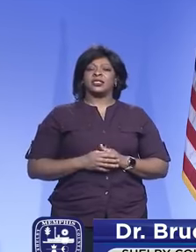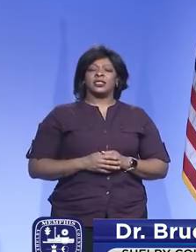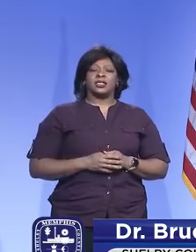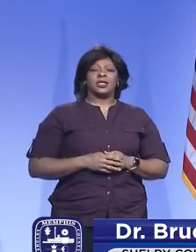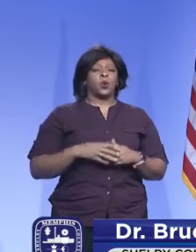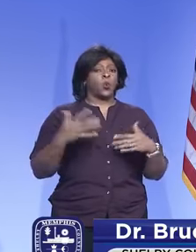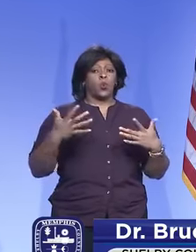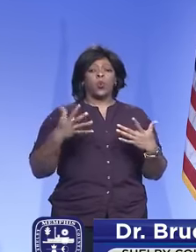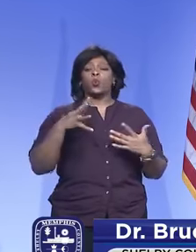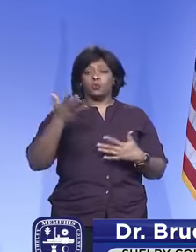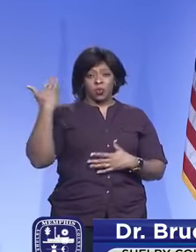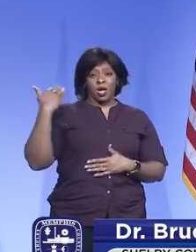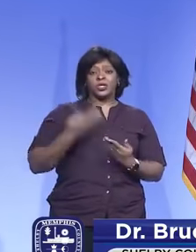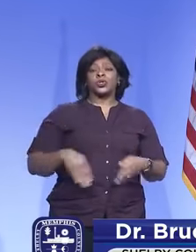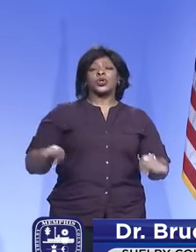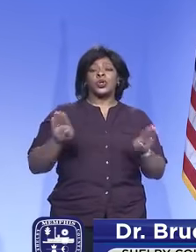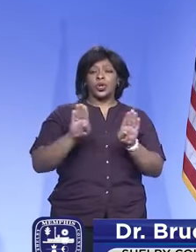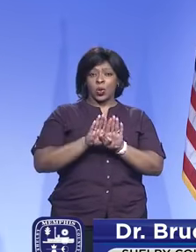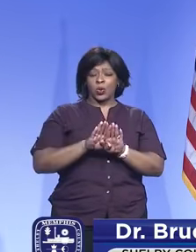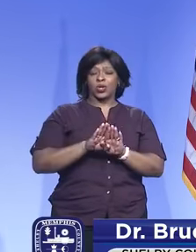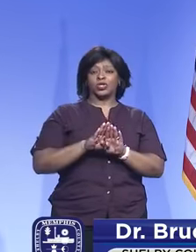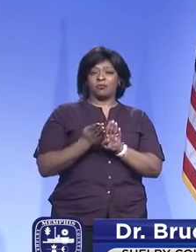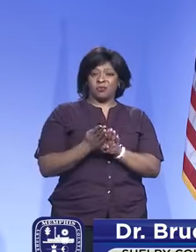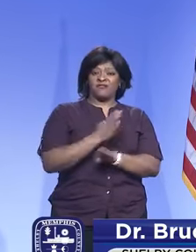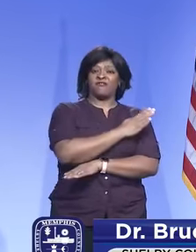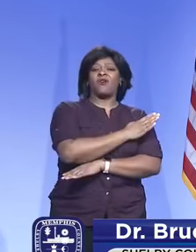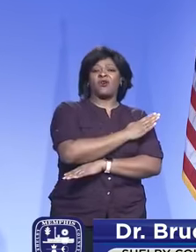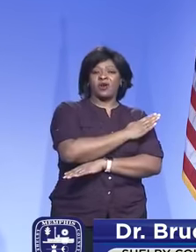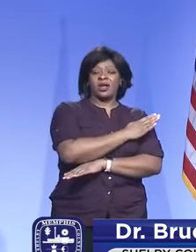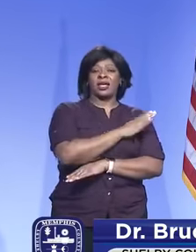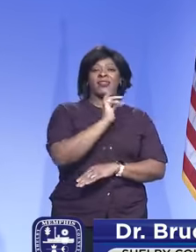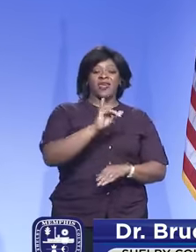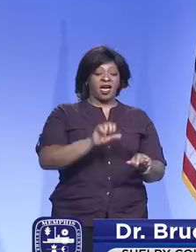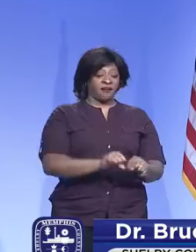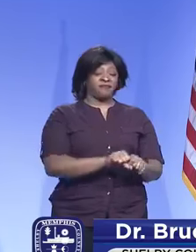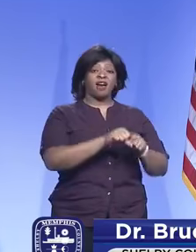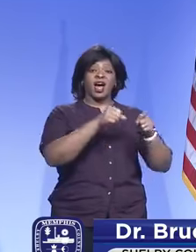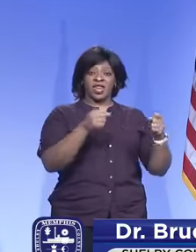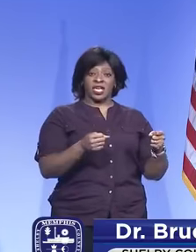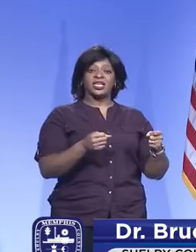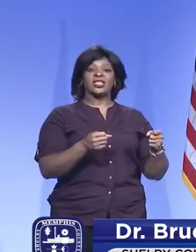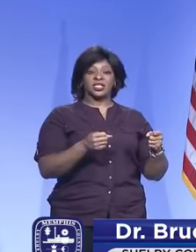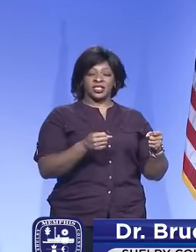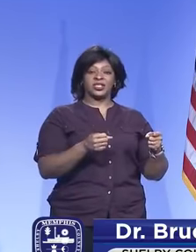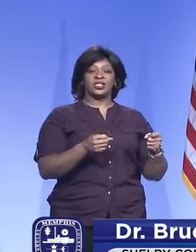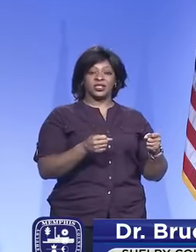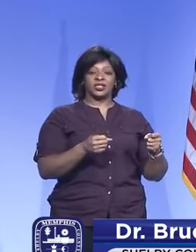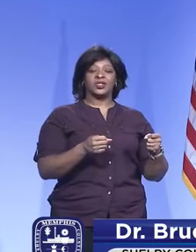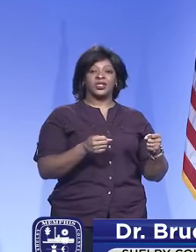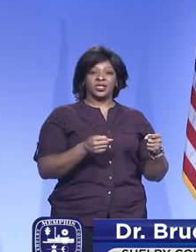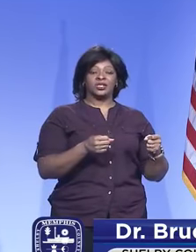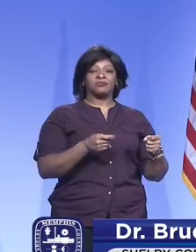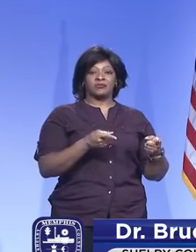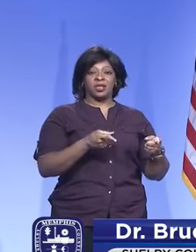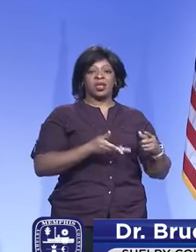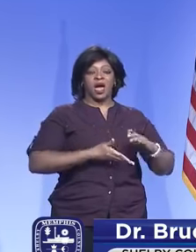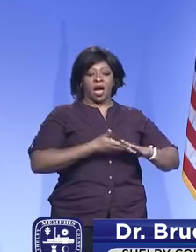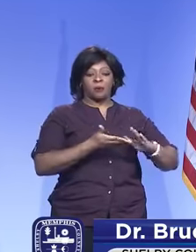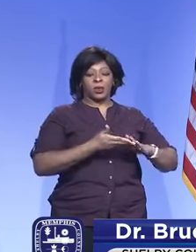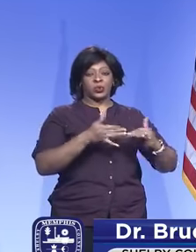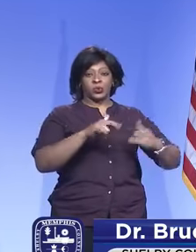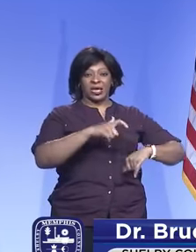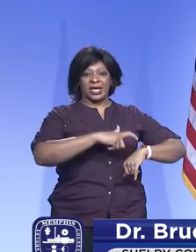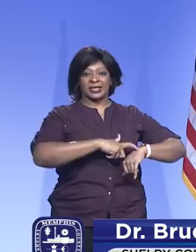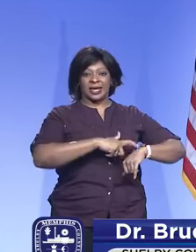was closed earlier, but the violation was they were operating when at the